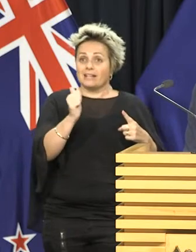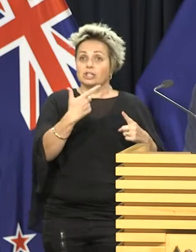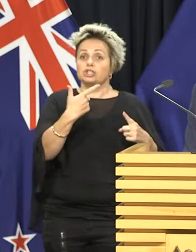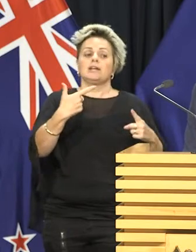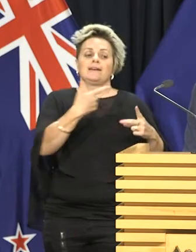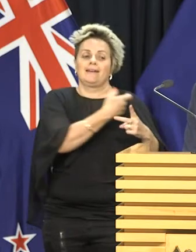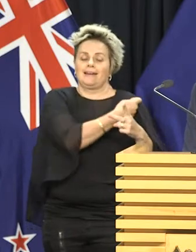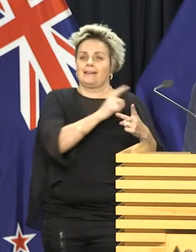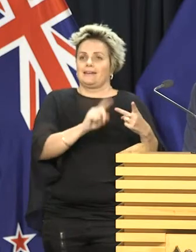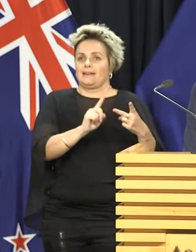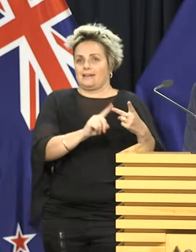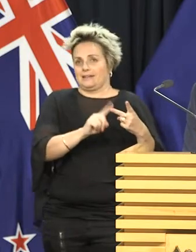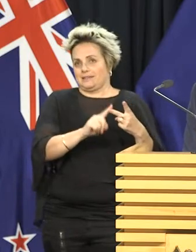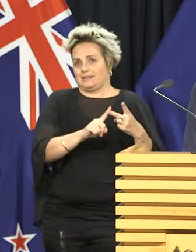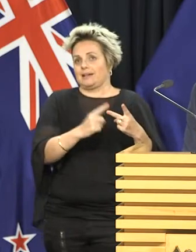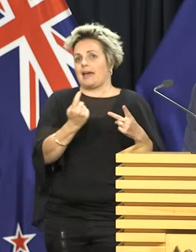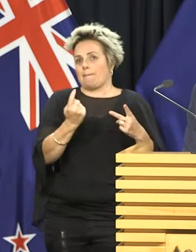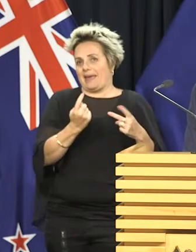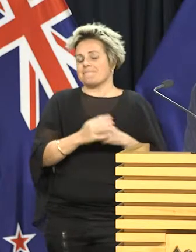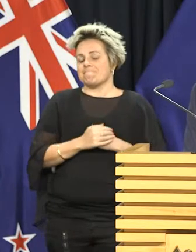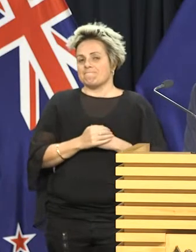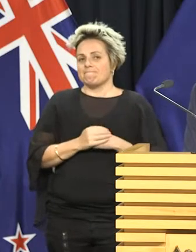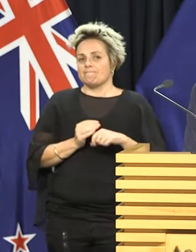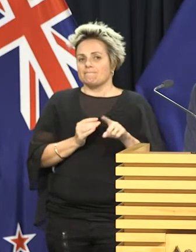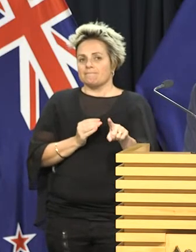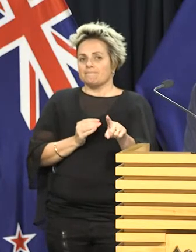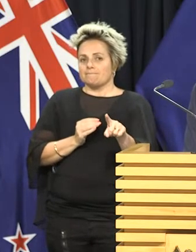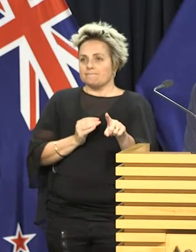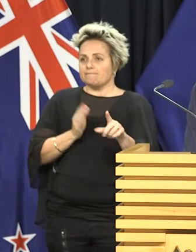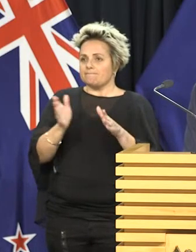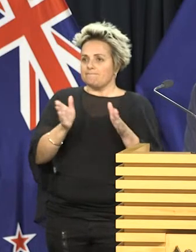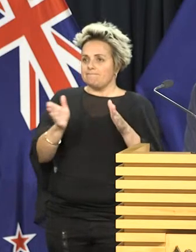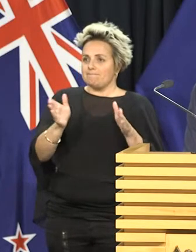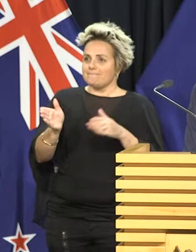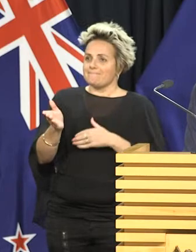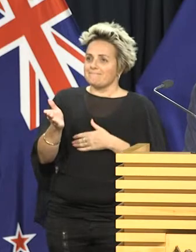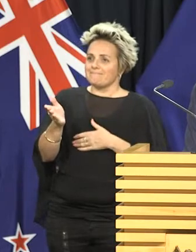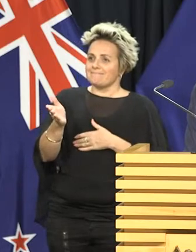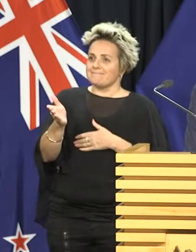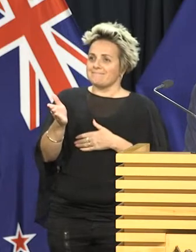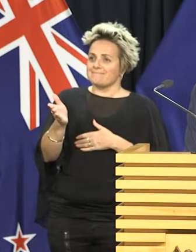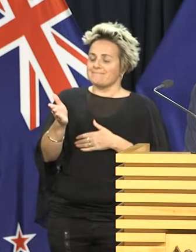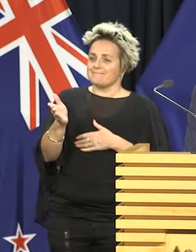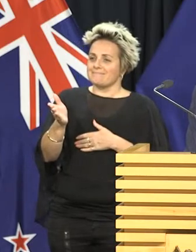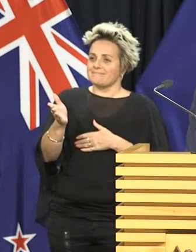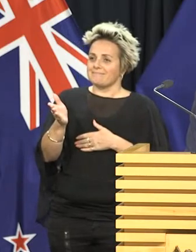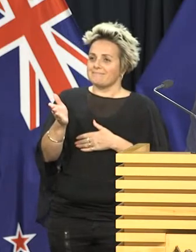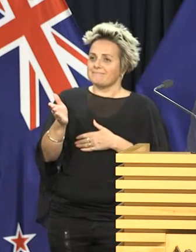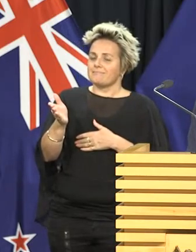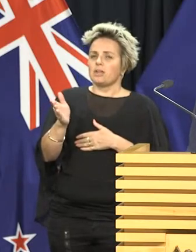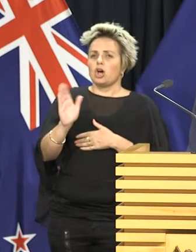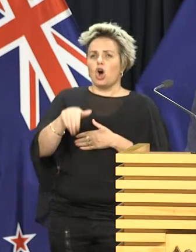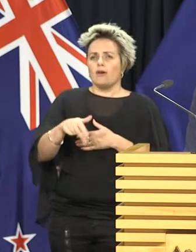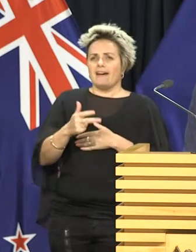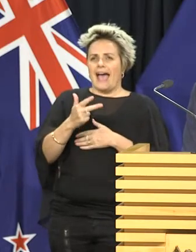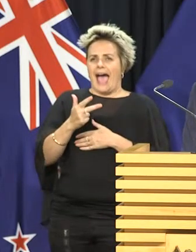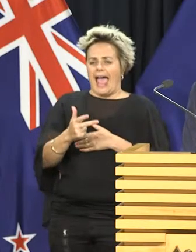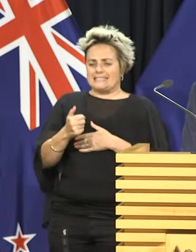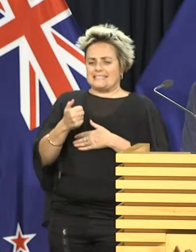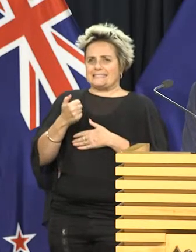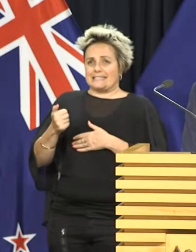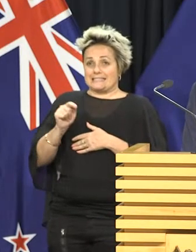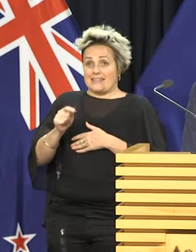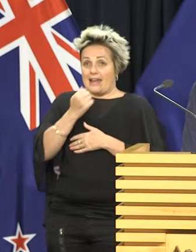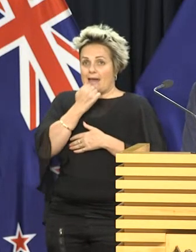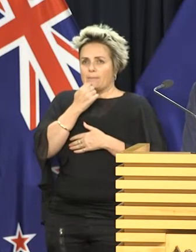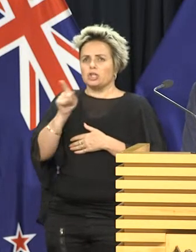vaccine. Dr. Bloomfield, just back on the. Oh, thanks, Ben. Just back on the 86 with the black caps.